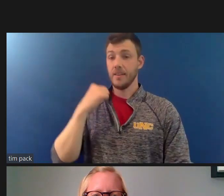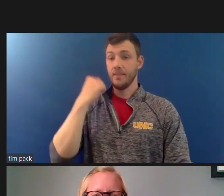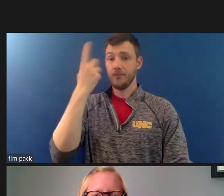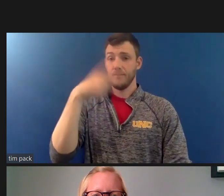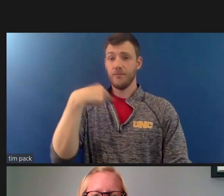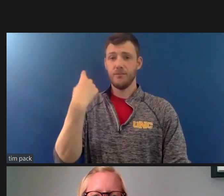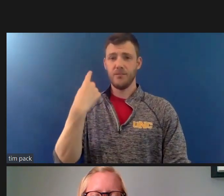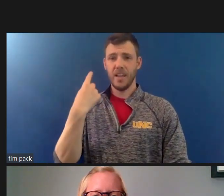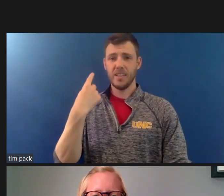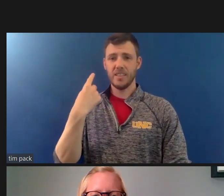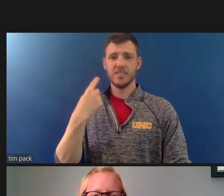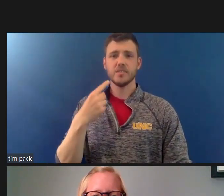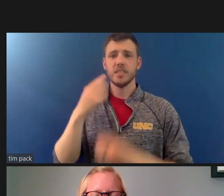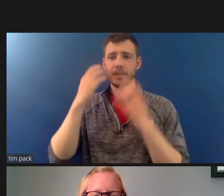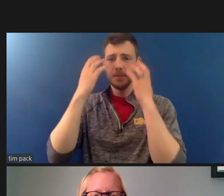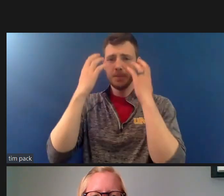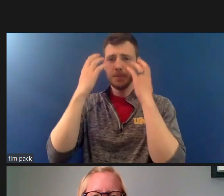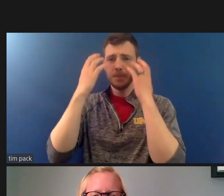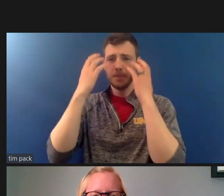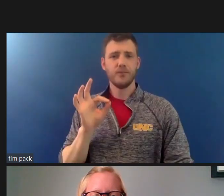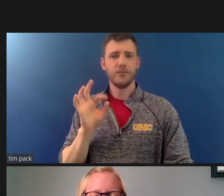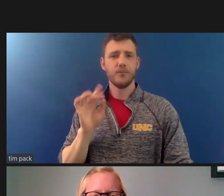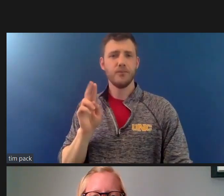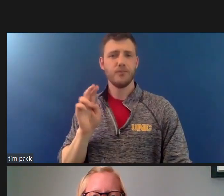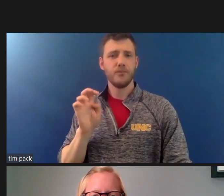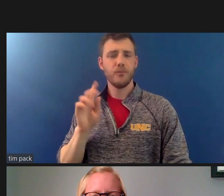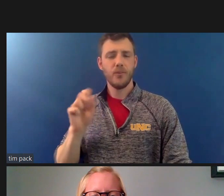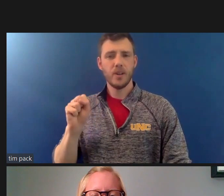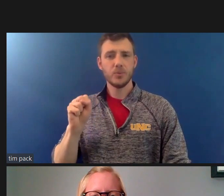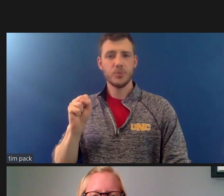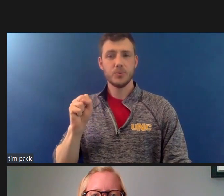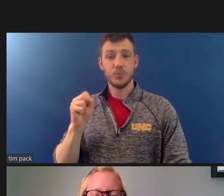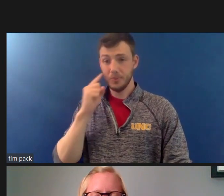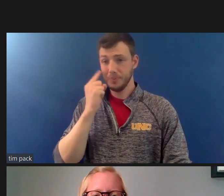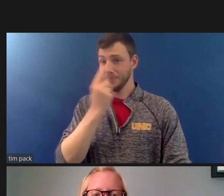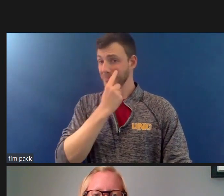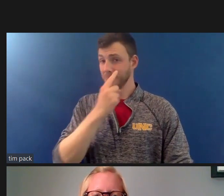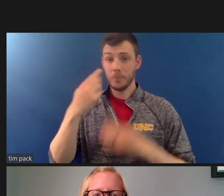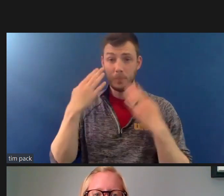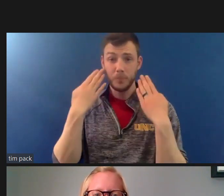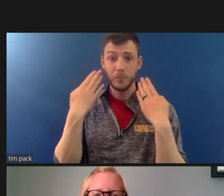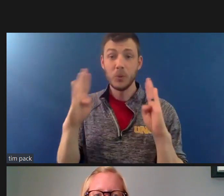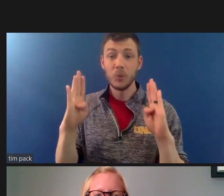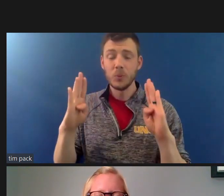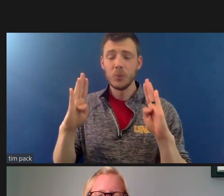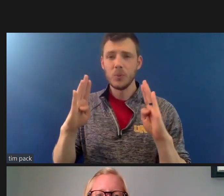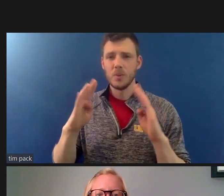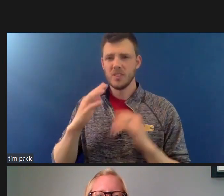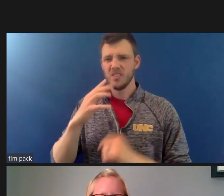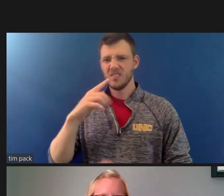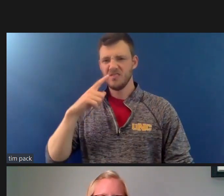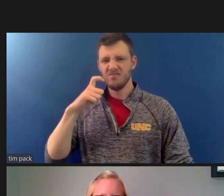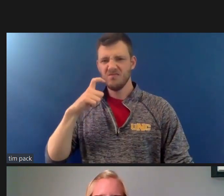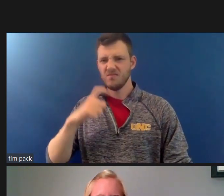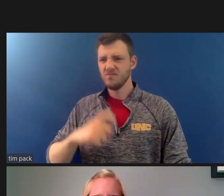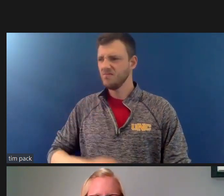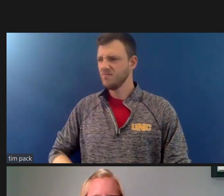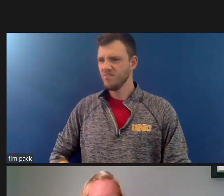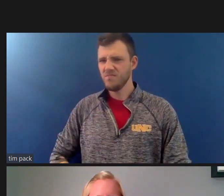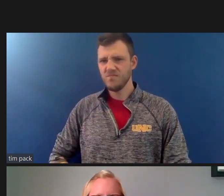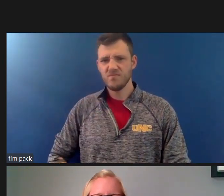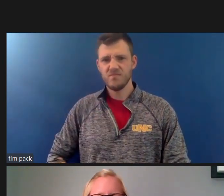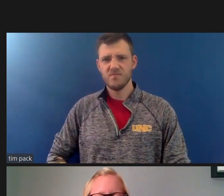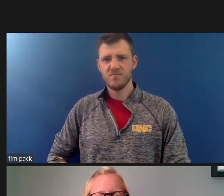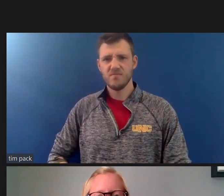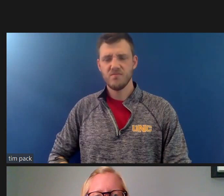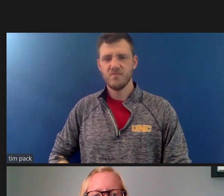ugly without silliness. Out of this face stared 2 light blue eyes, frustrated now and turning, or ready to turn,